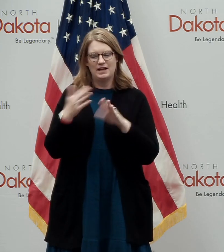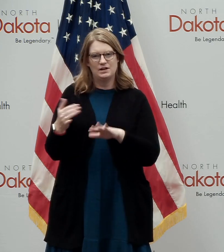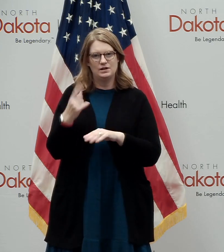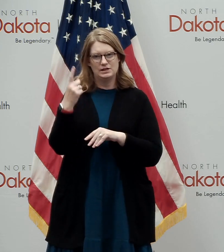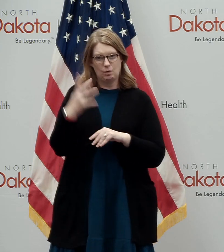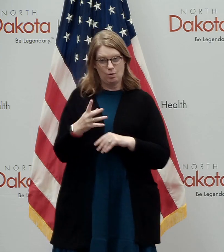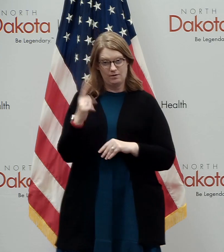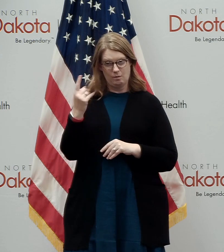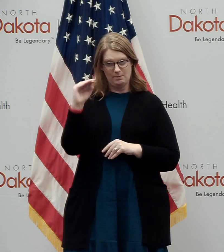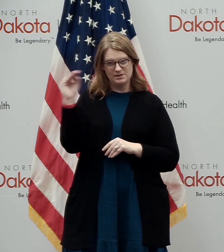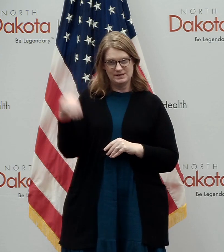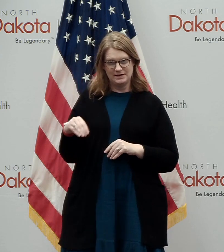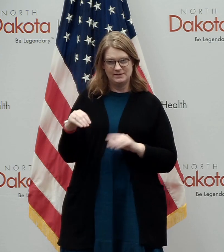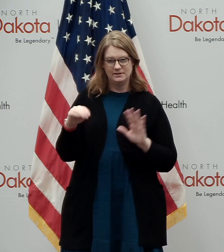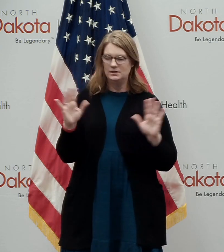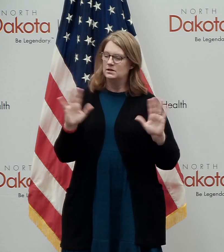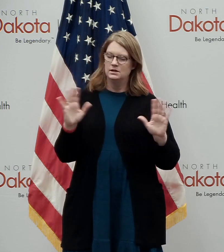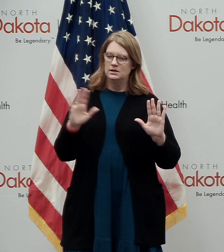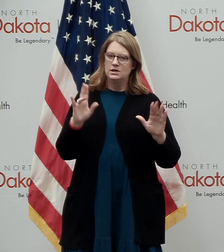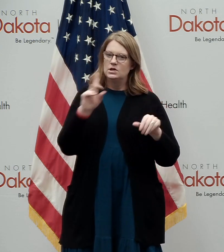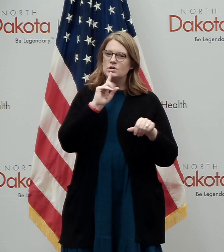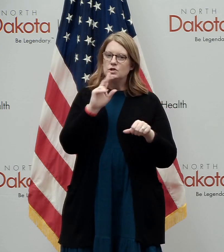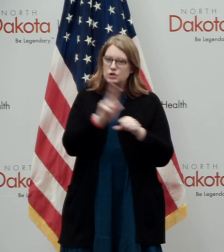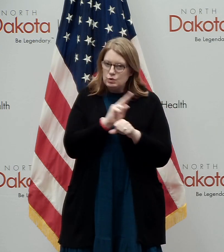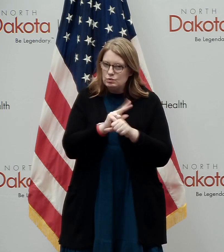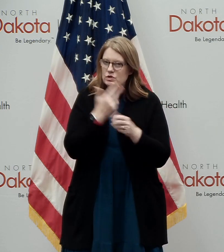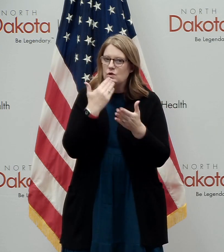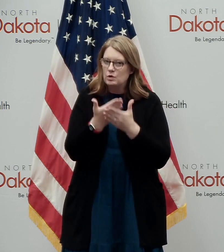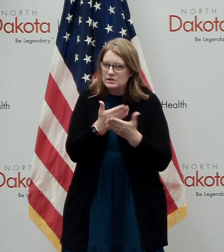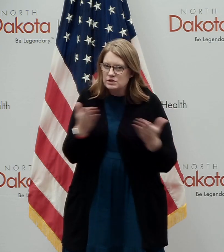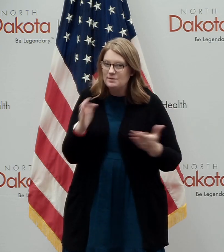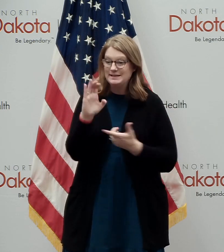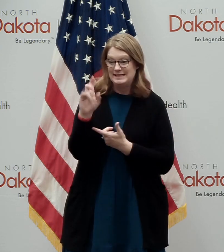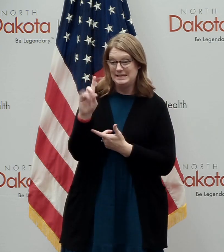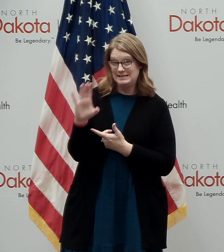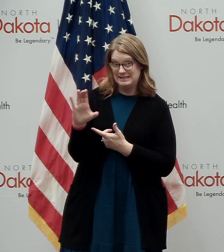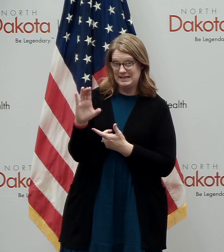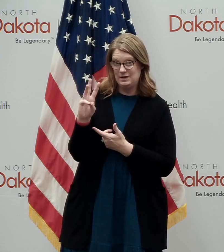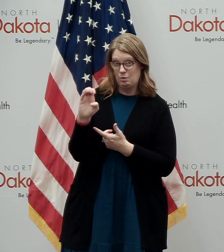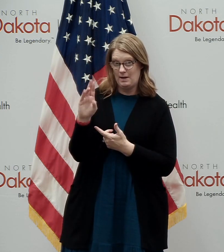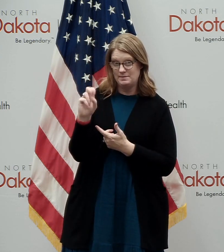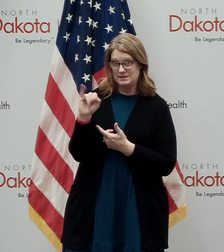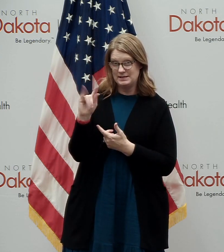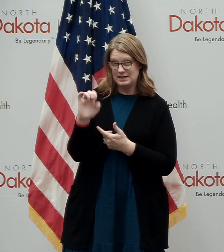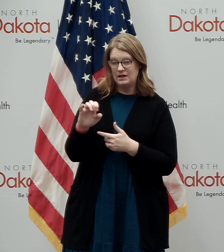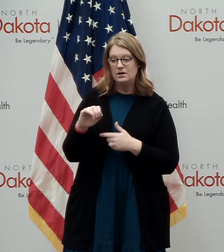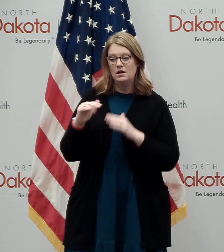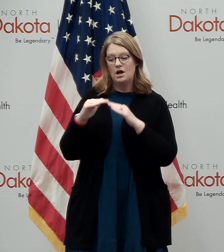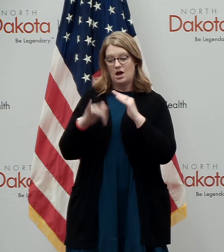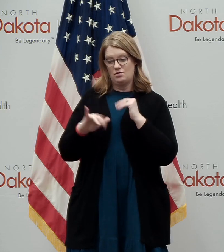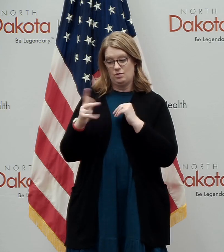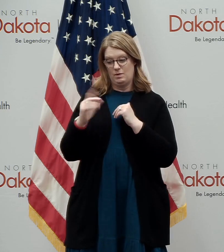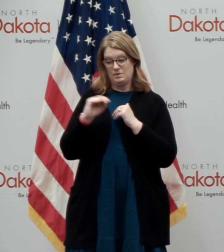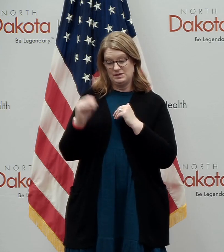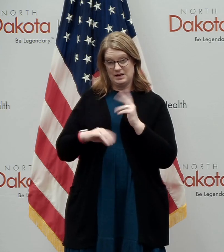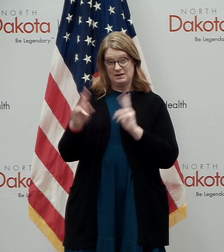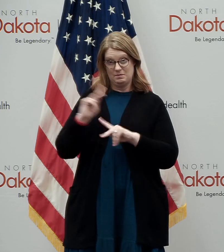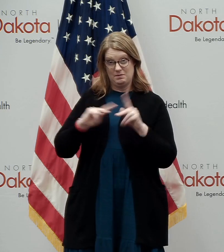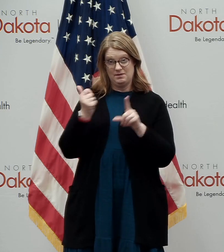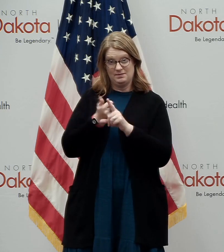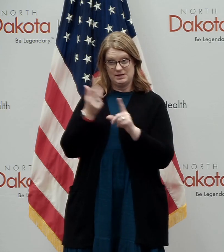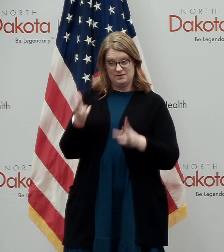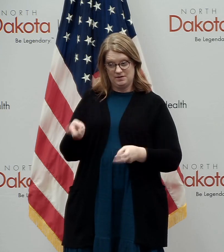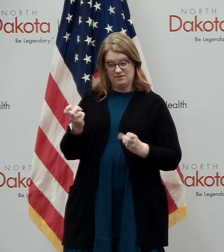again, use good accurate sources, CDC website. Just under 3% of the people in the United States who've